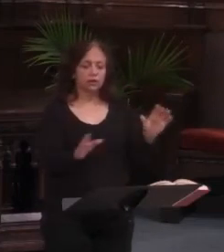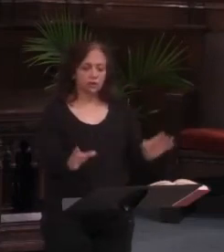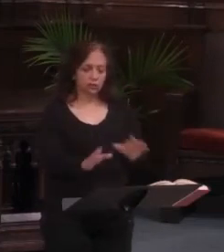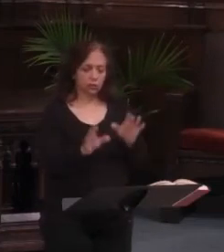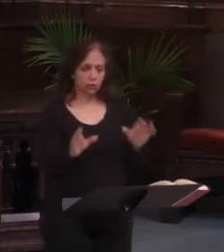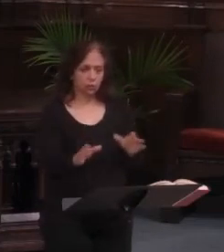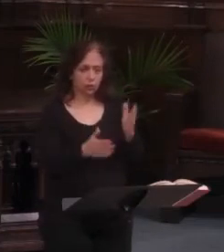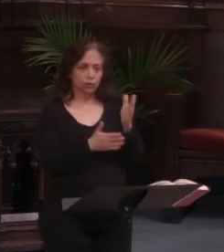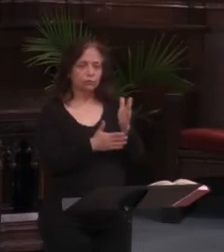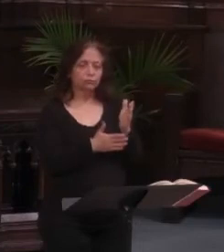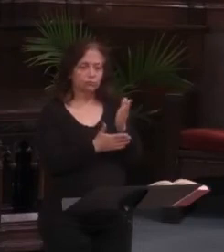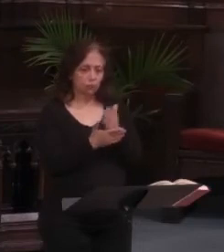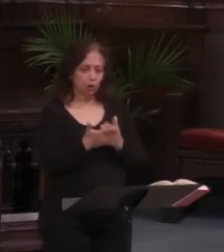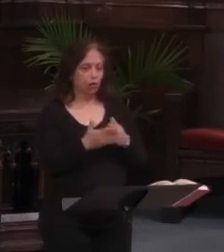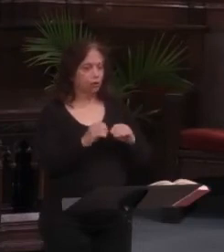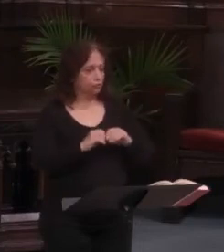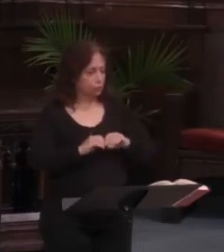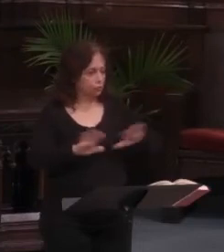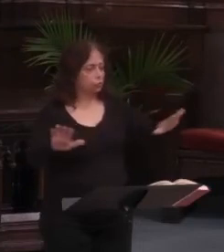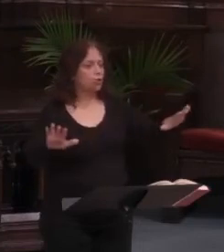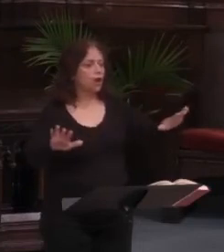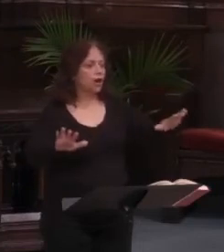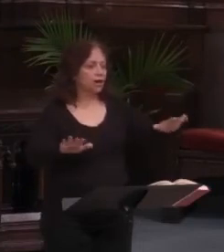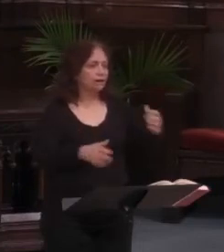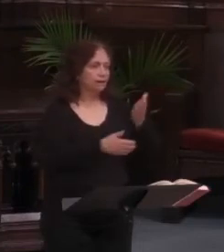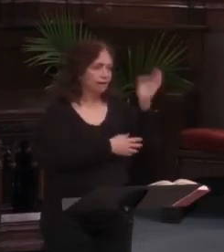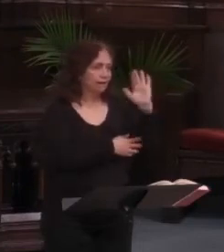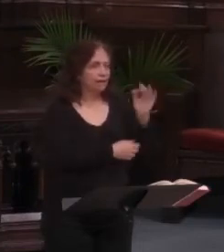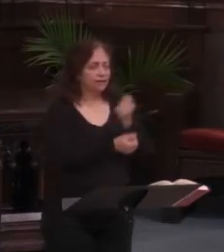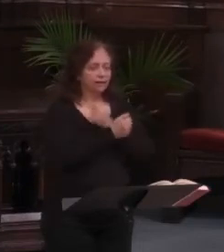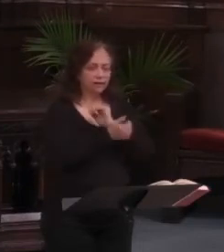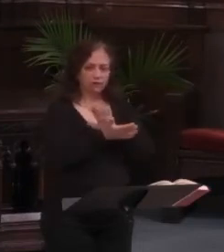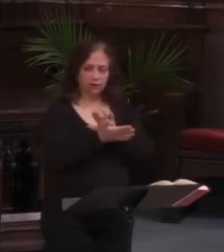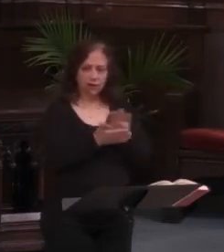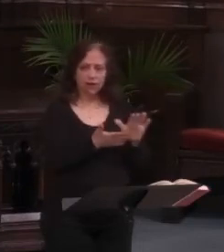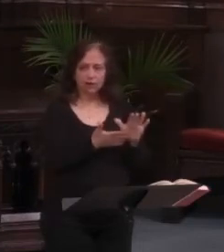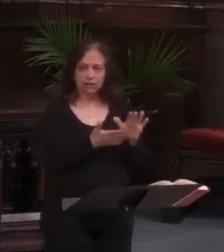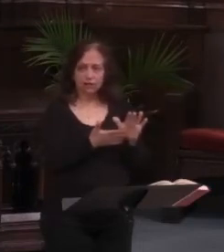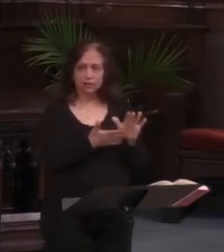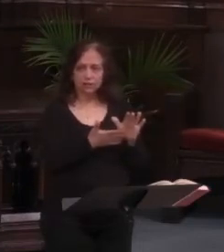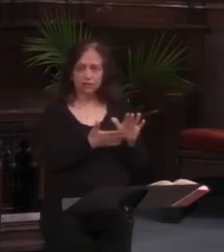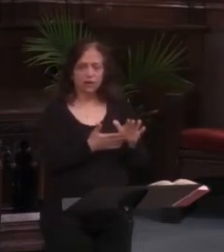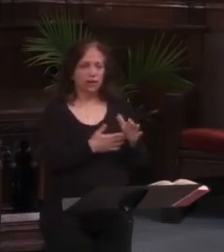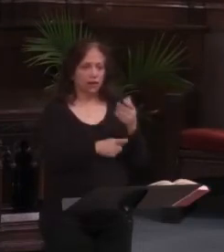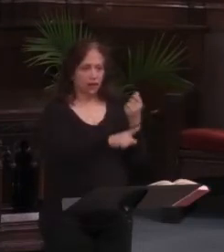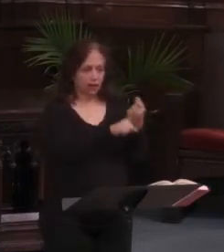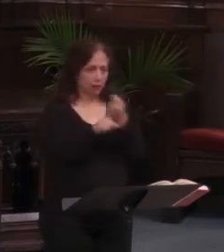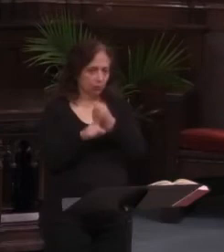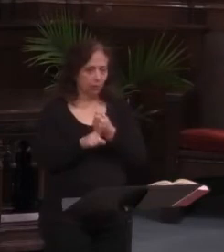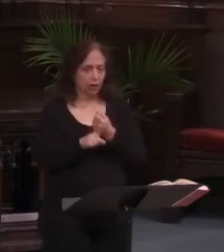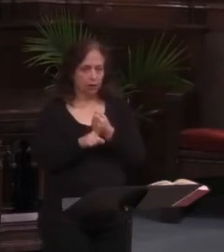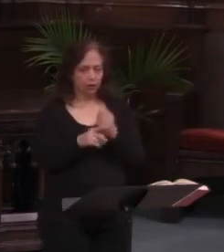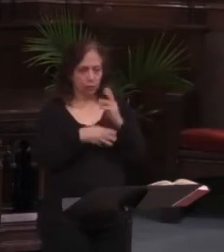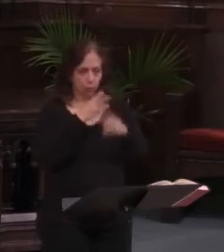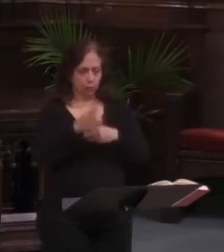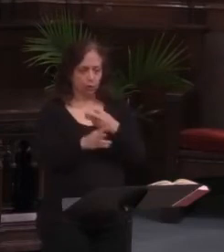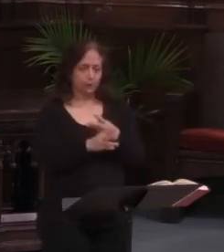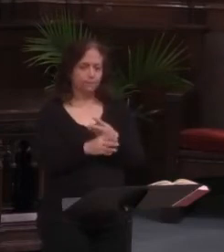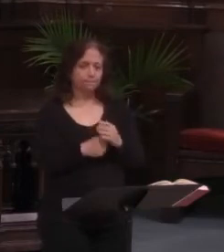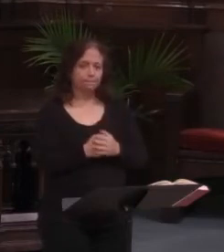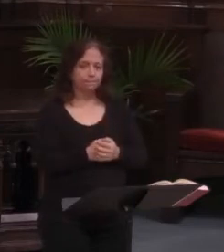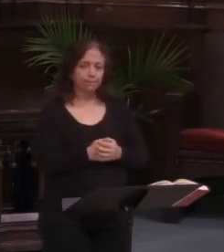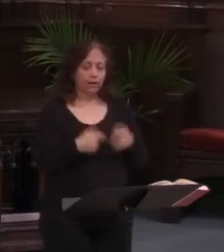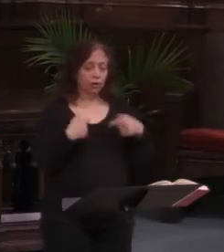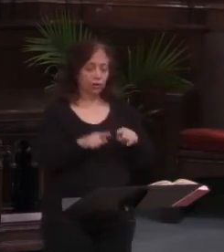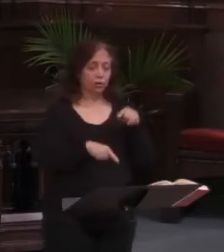doing its part to spread God's love and kindness and have a positive impact on the world. Even